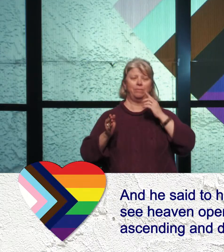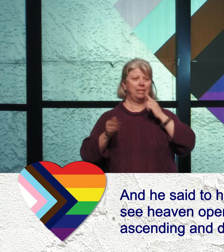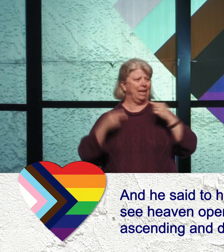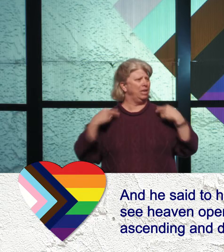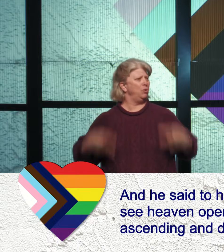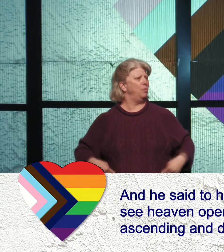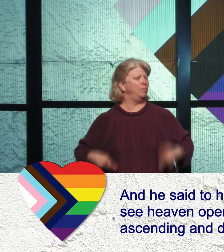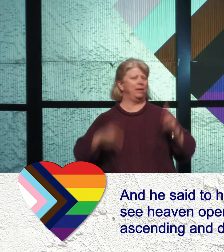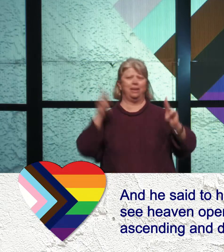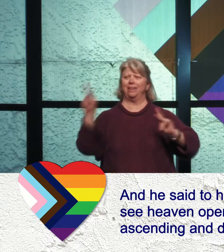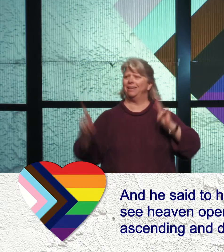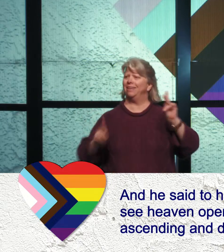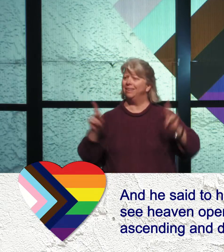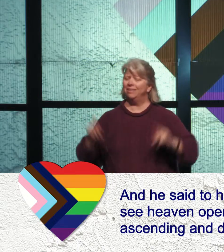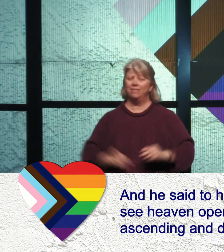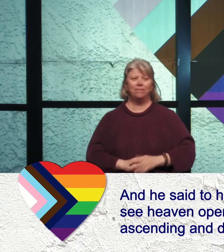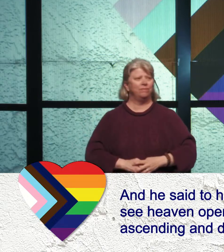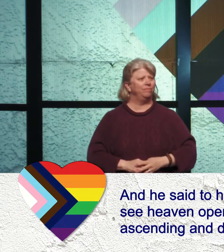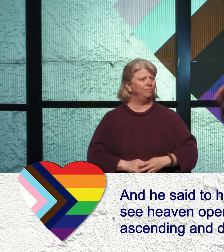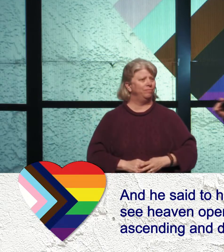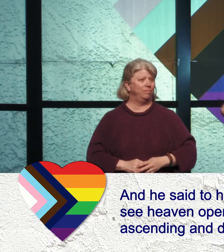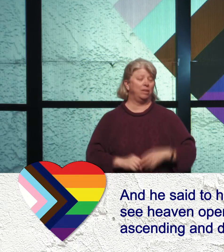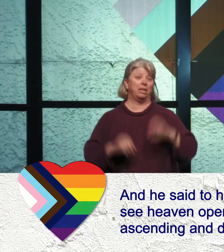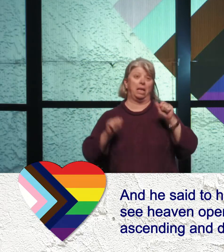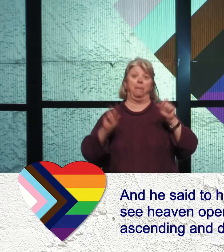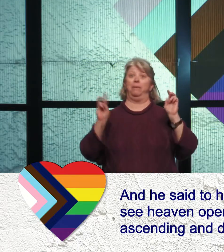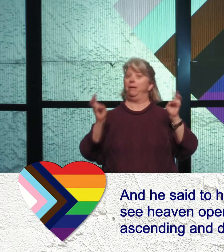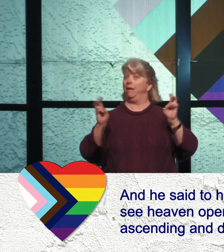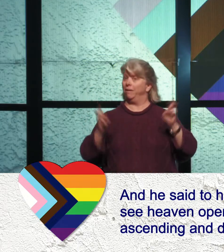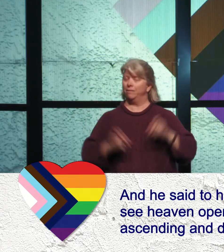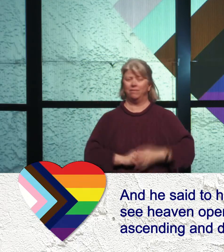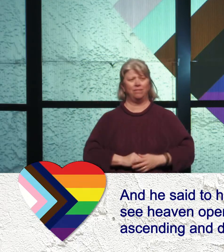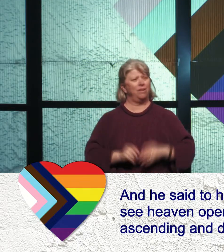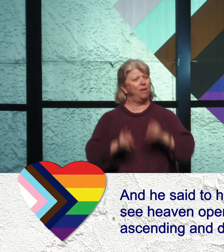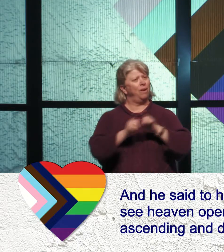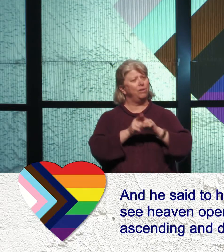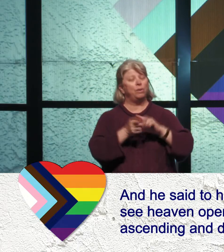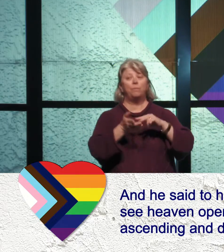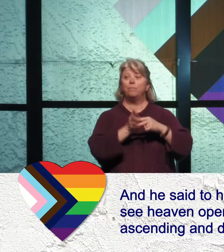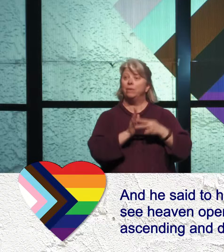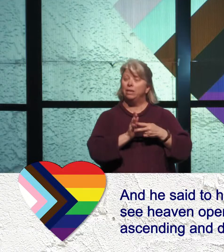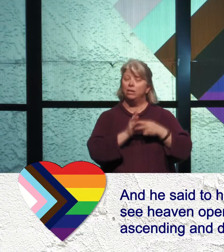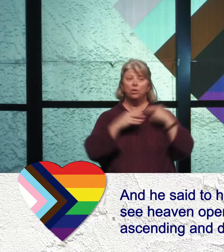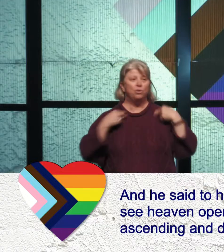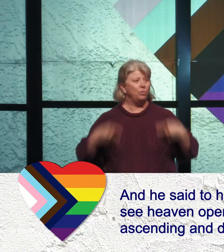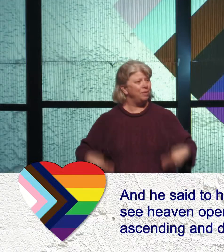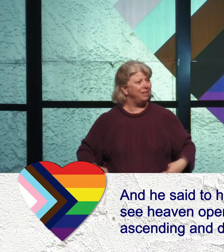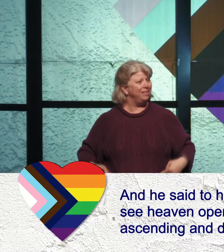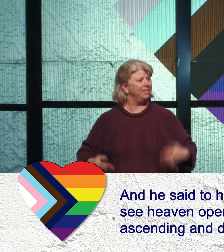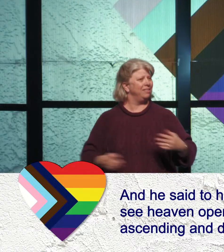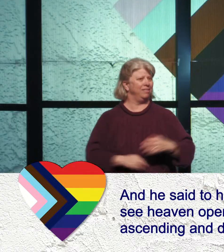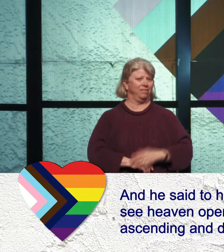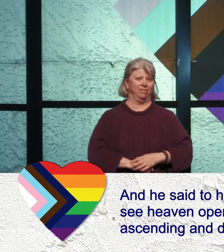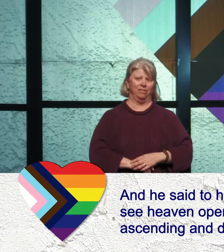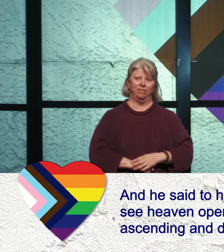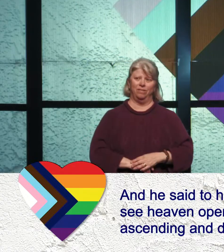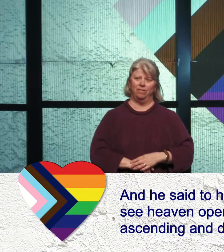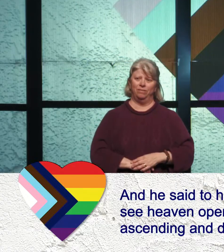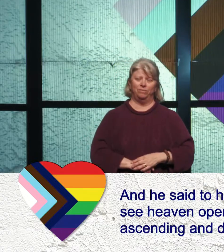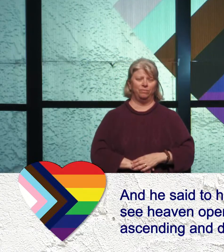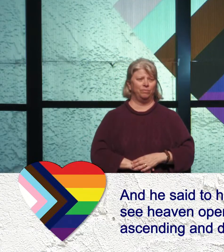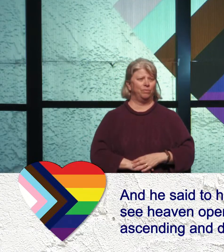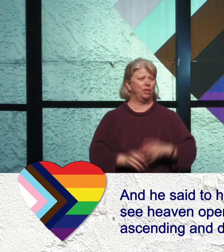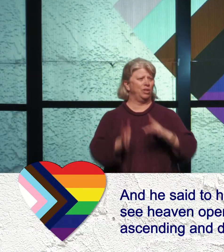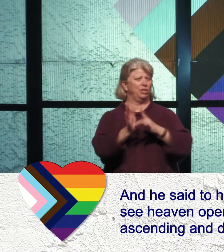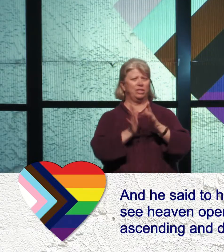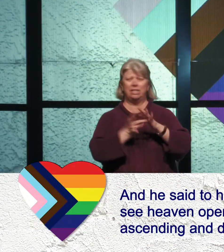humanity. It can be a title, but it can also mean a human one. And what is